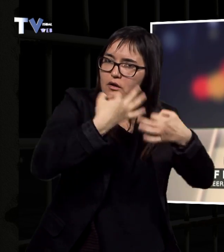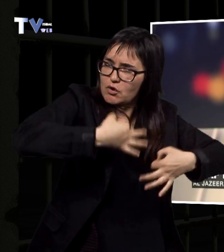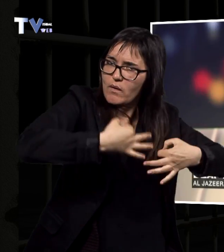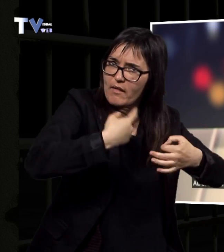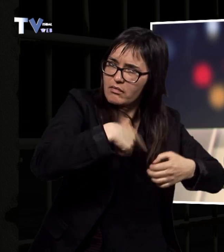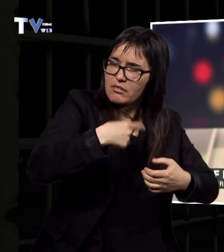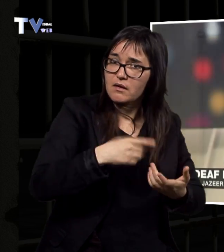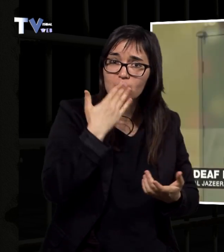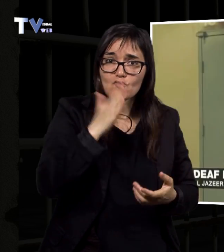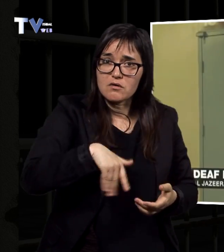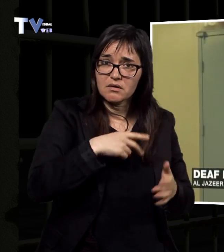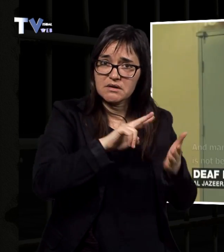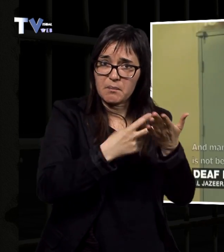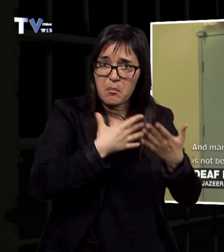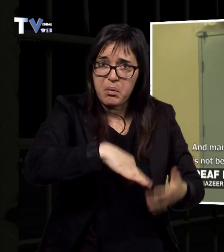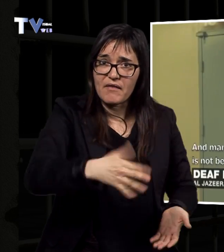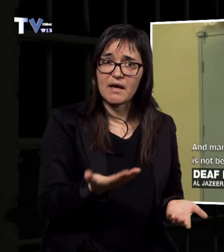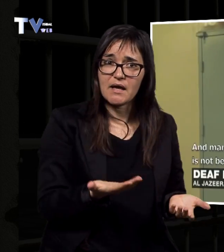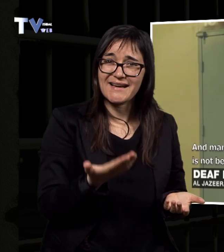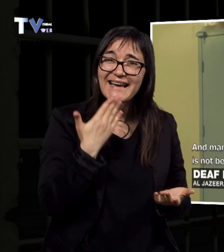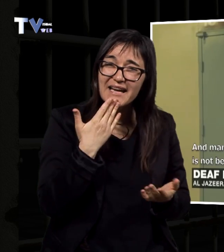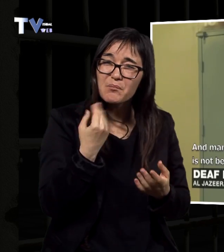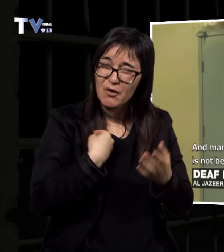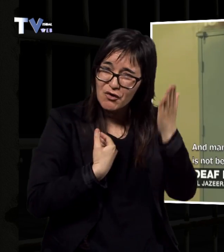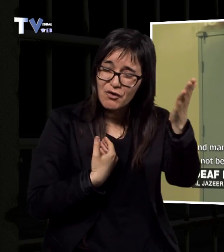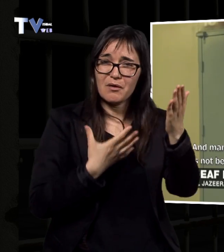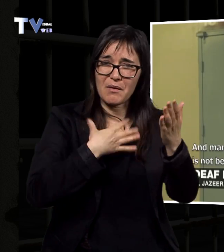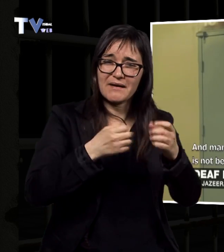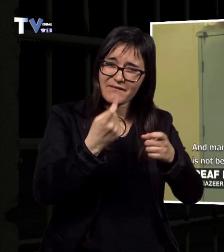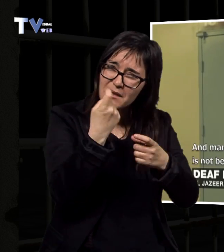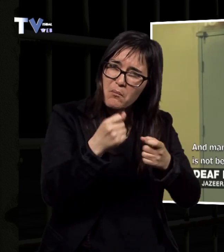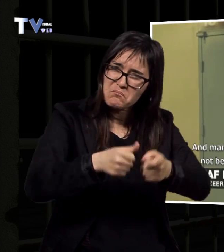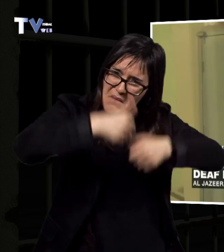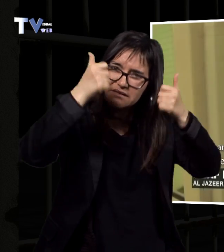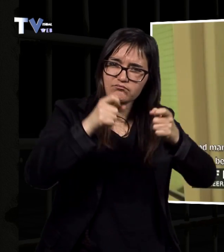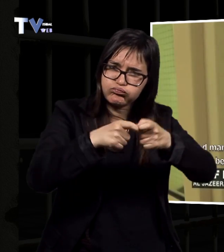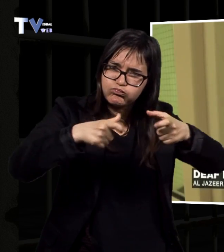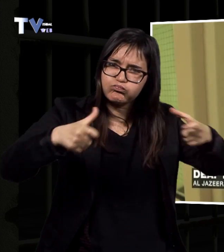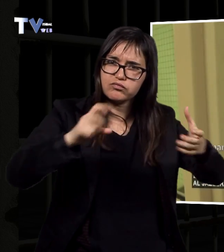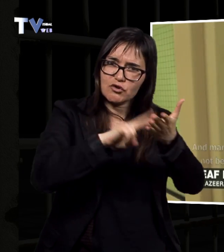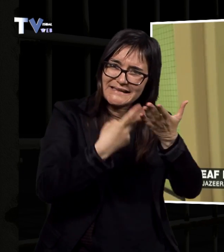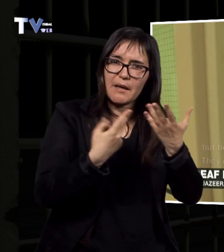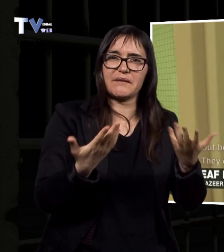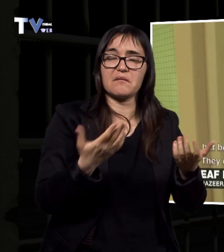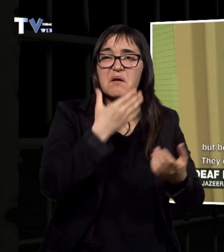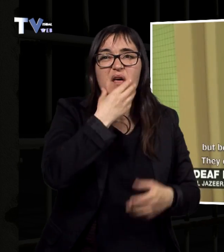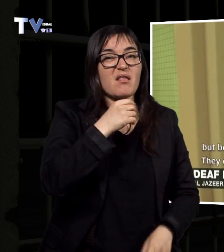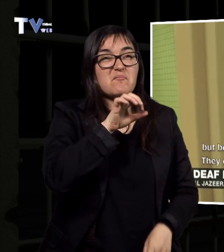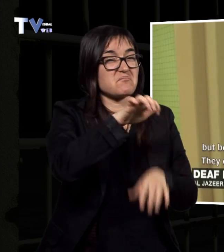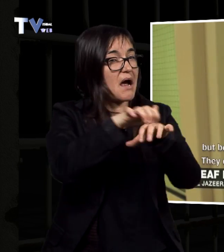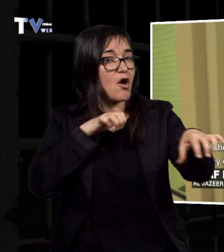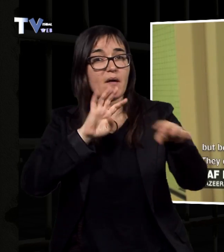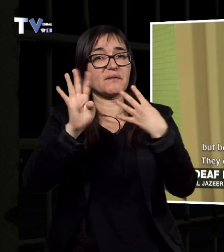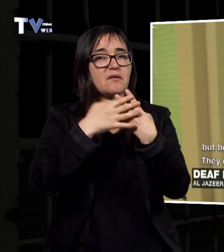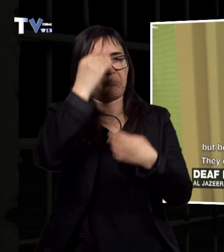get interpreters in the first place. And many times, the reason that they're in prison is not because they necessarily are a bad person, but because